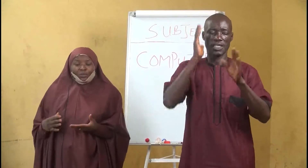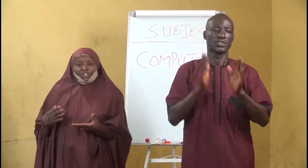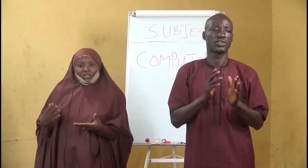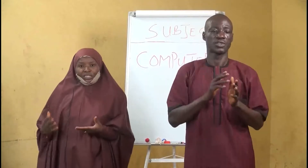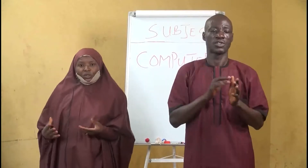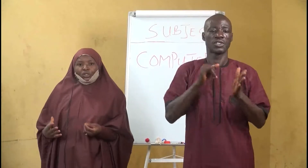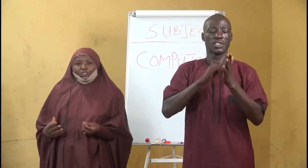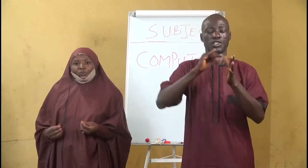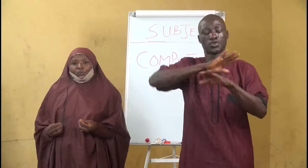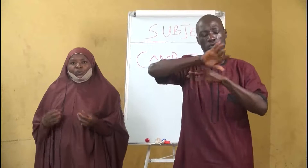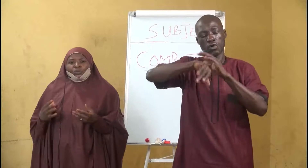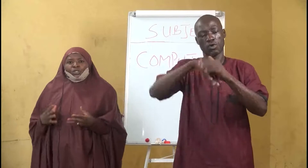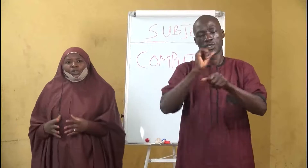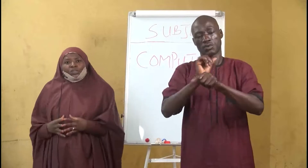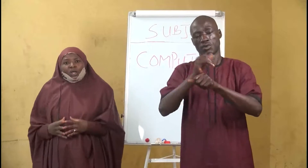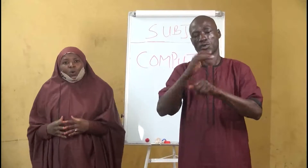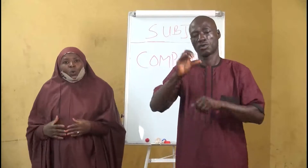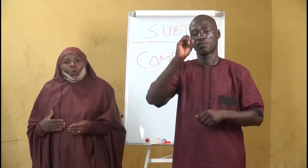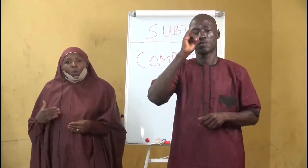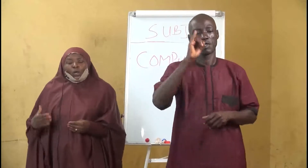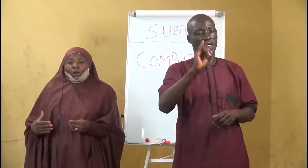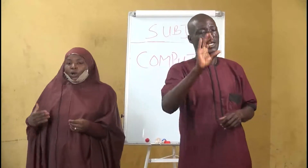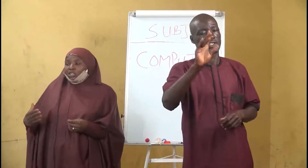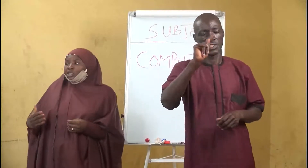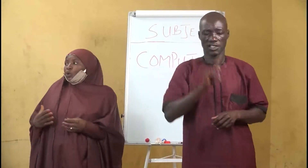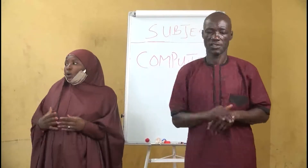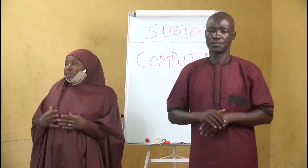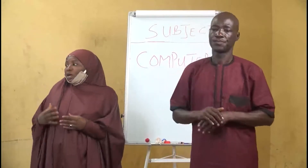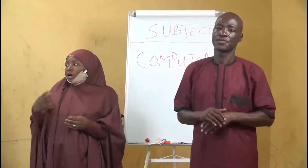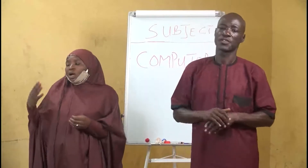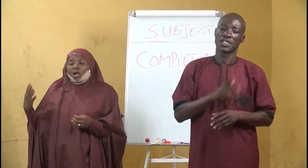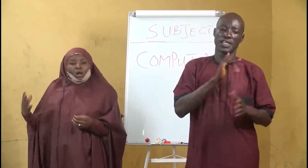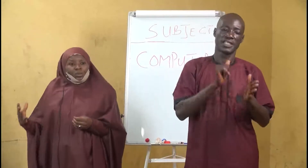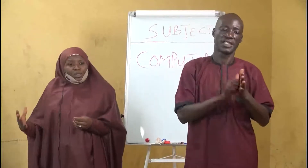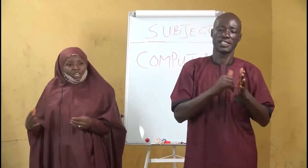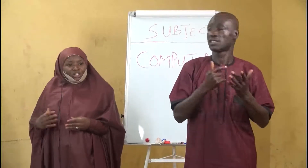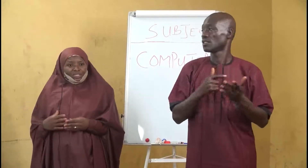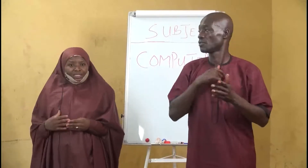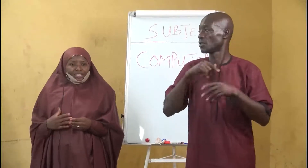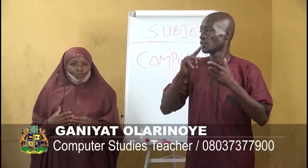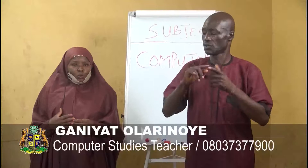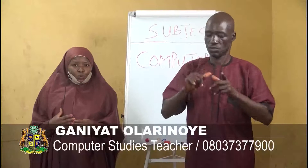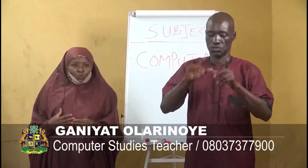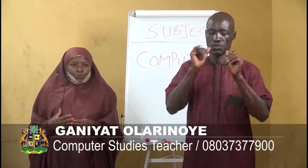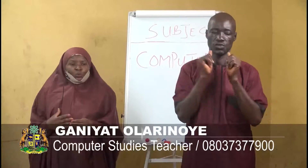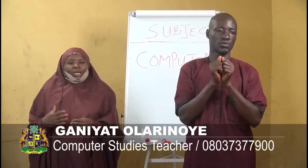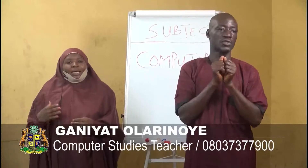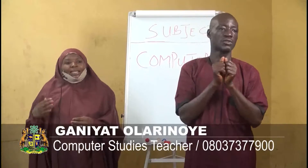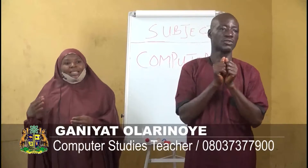communication technology. So now, we will continue with the communication system too. And in